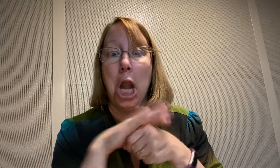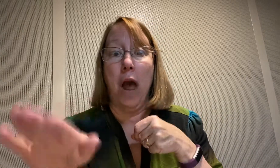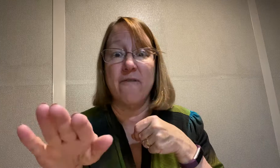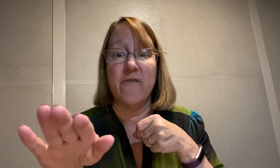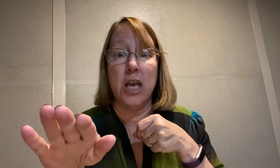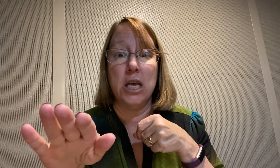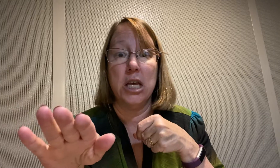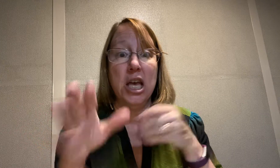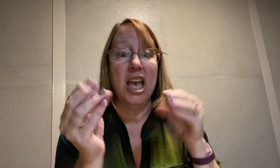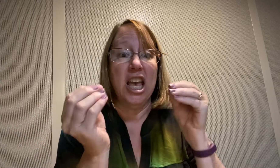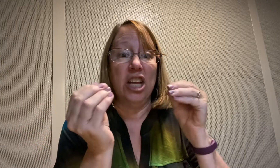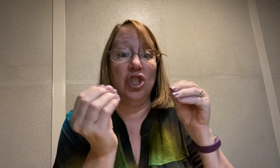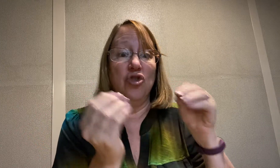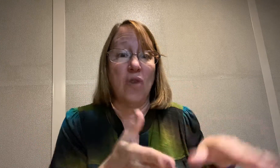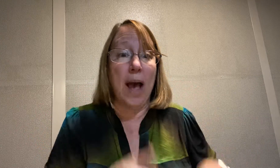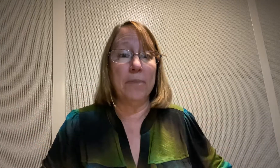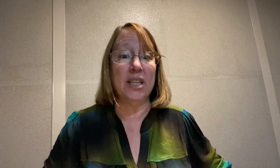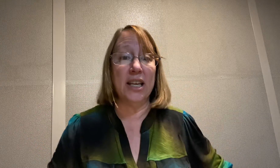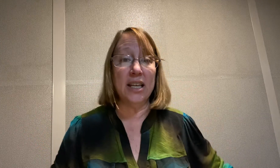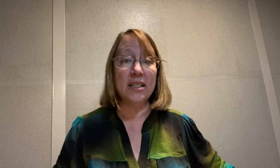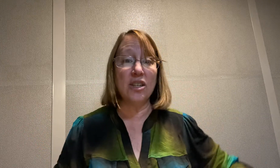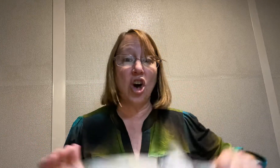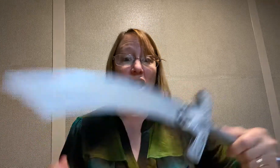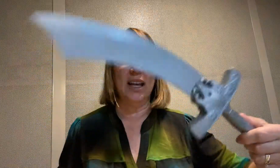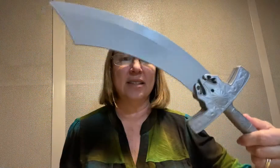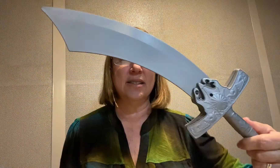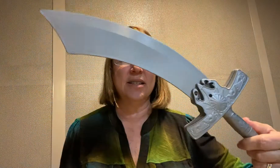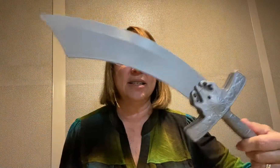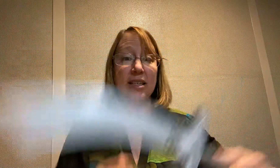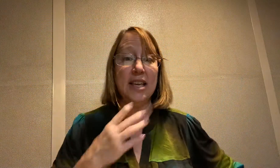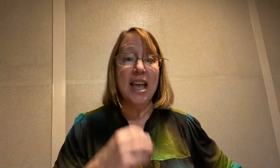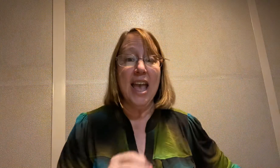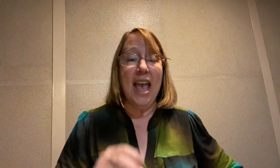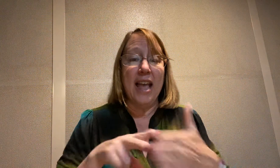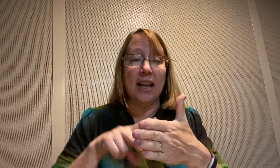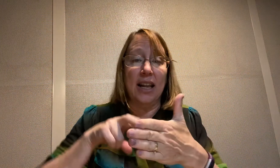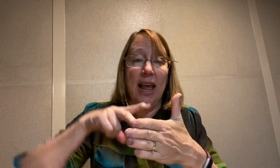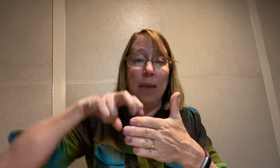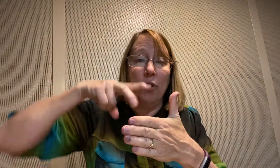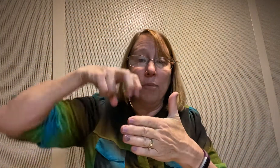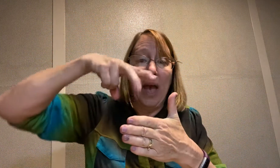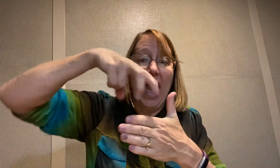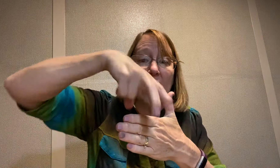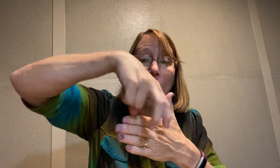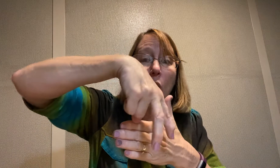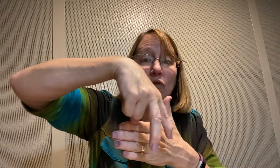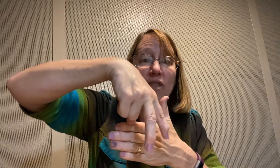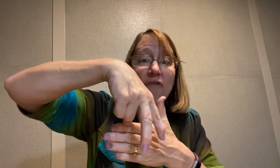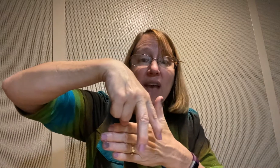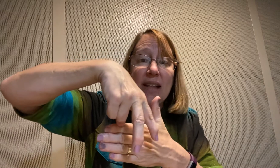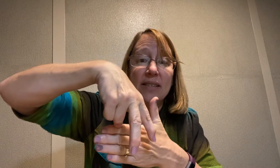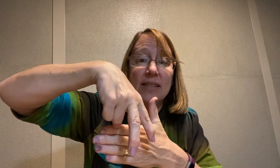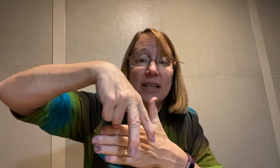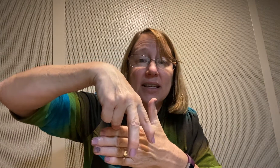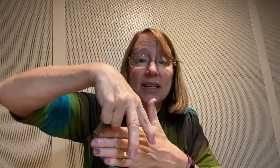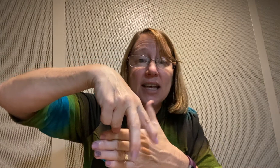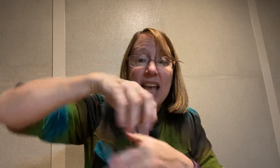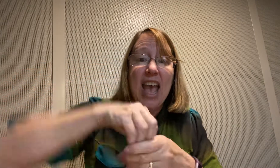enough. He dropped his cutlass and clambered back over the fence, and